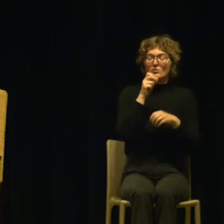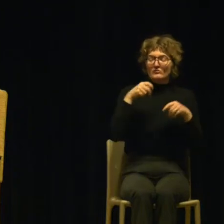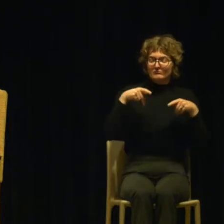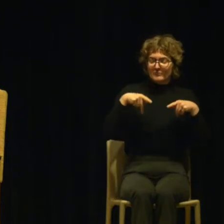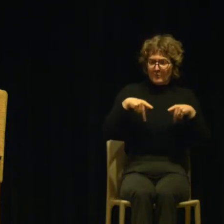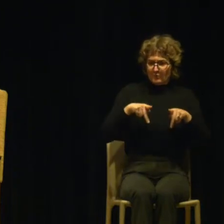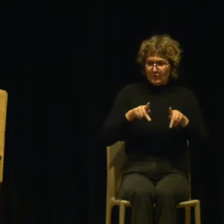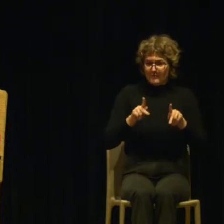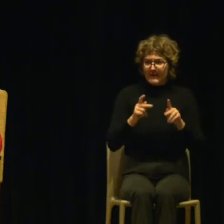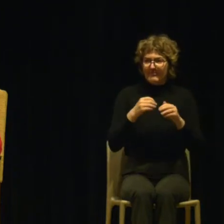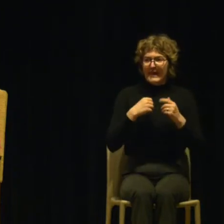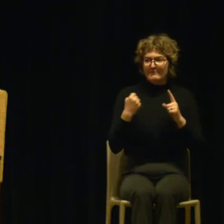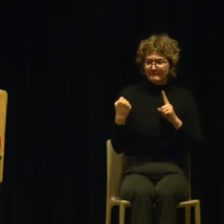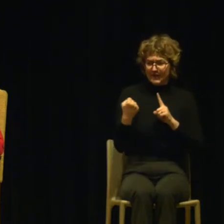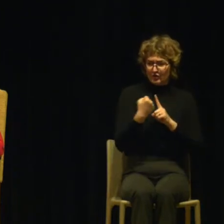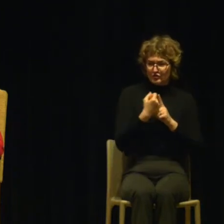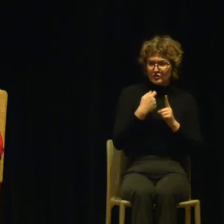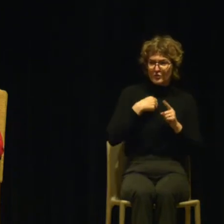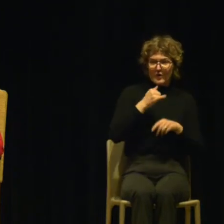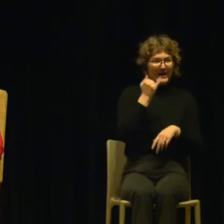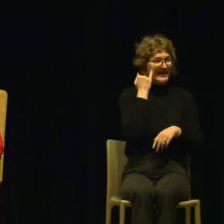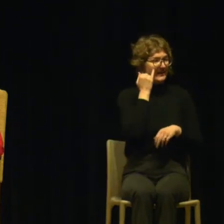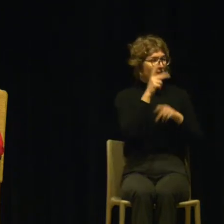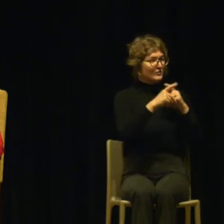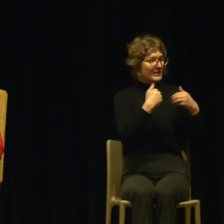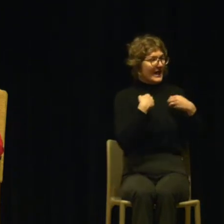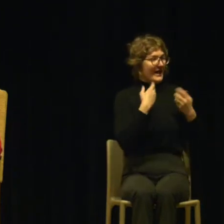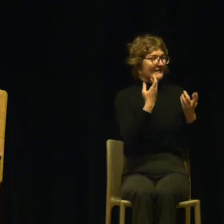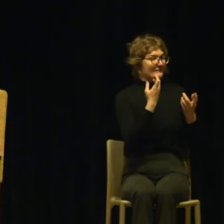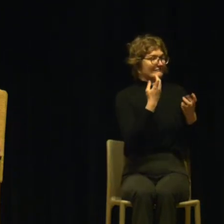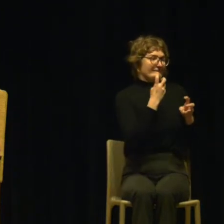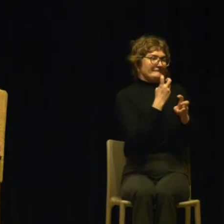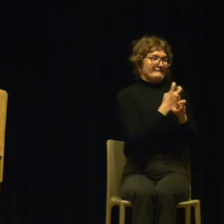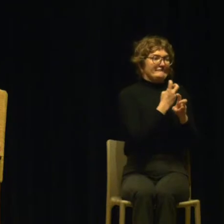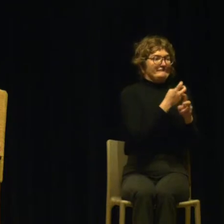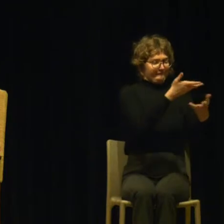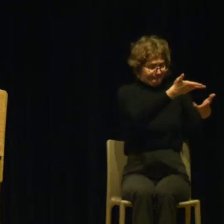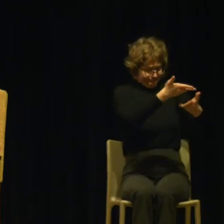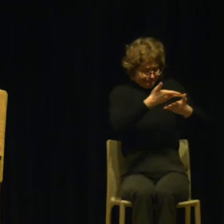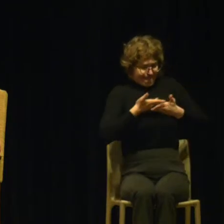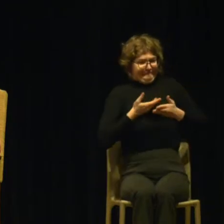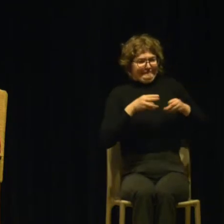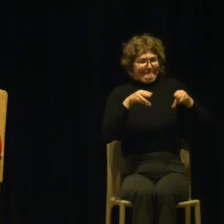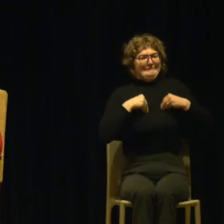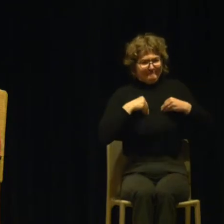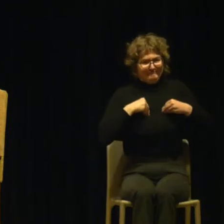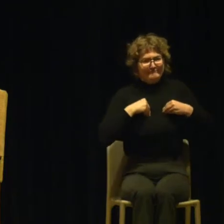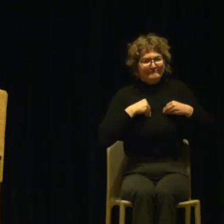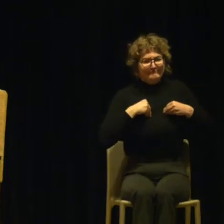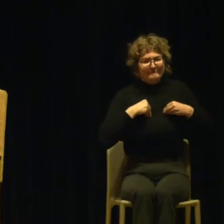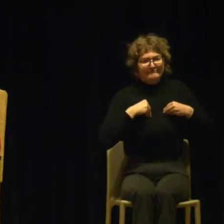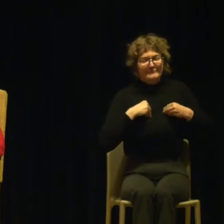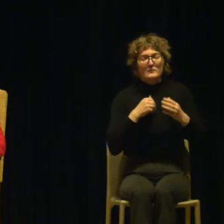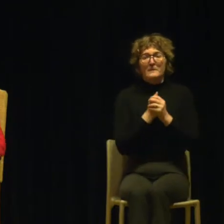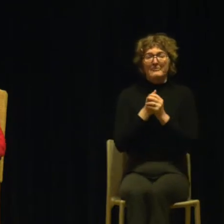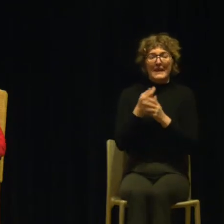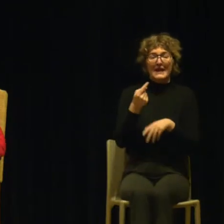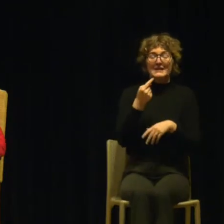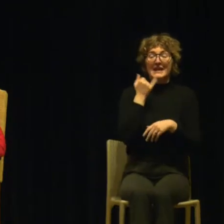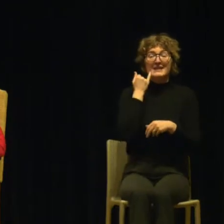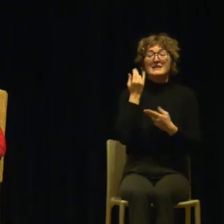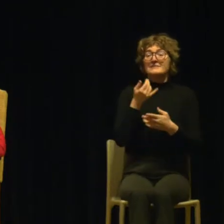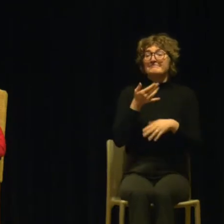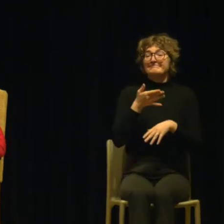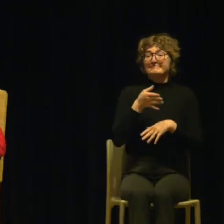that. We take other people's problems and we make them our own. And at some point, and I can say this as a parent